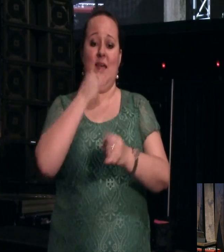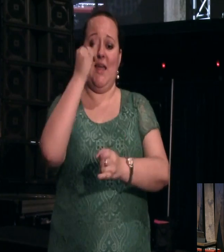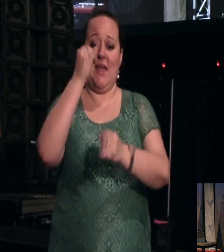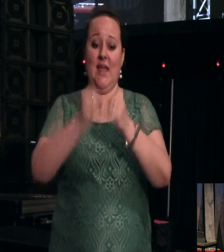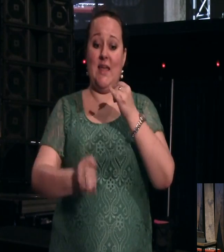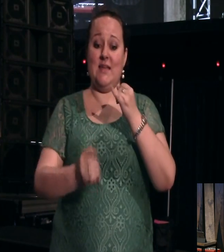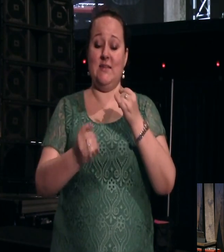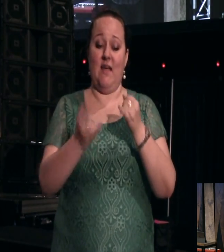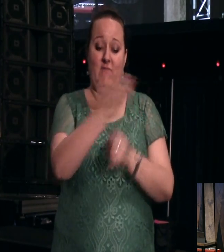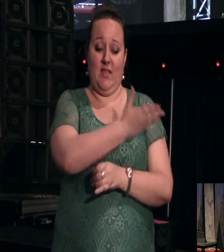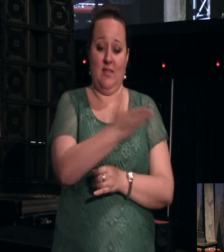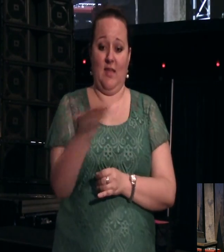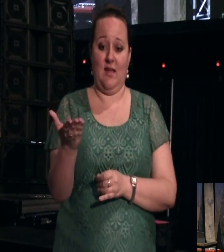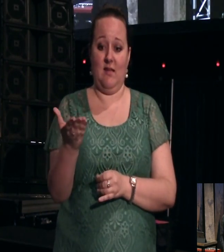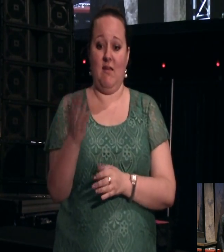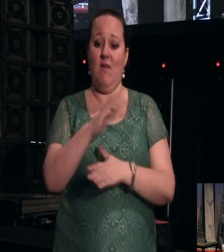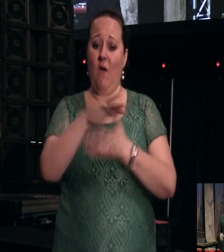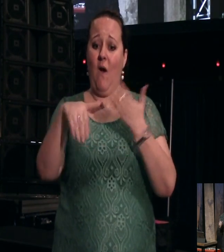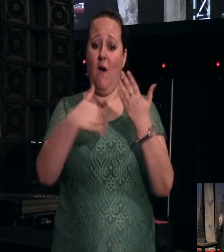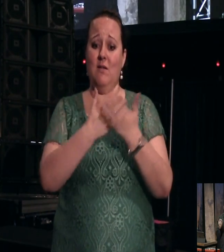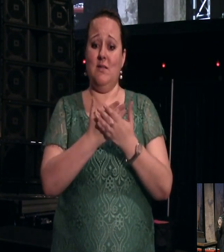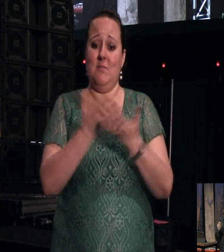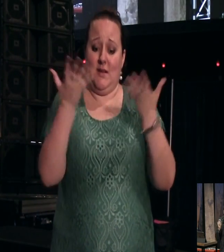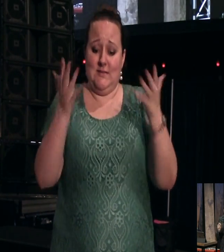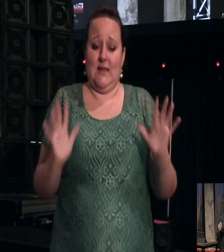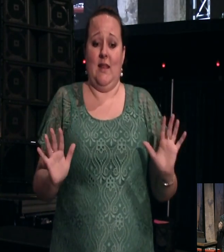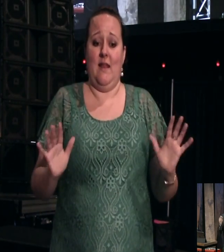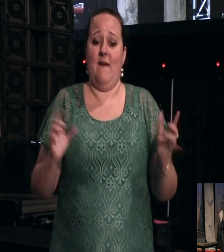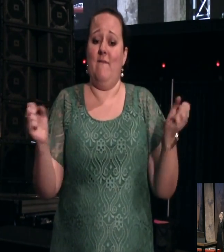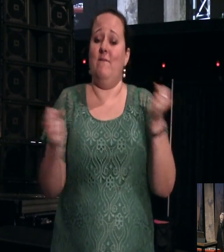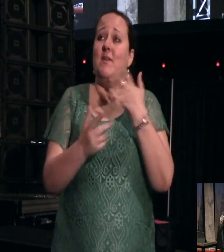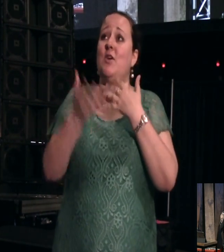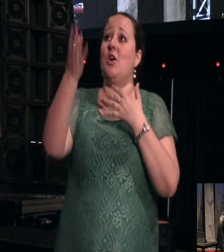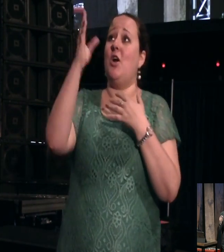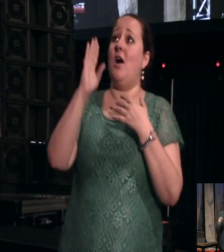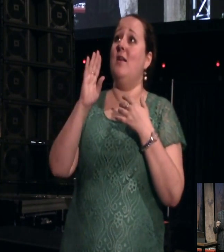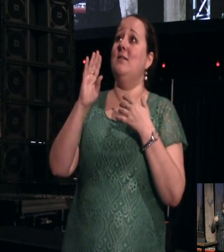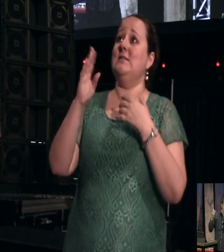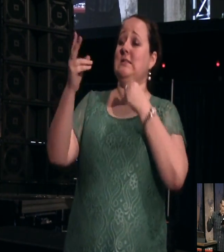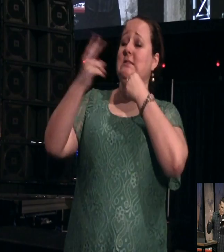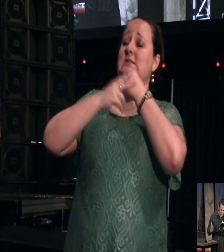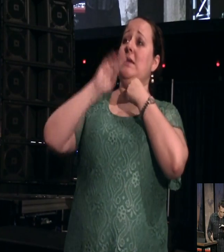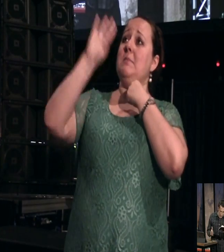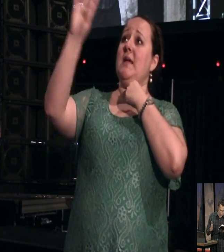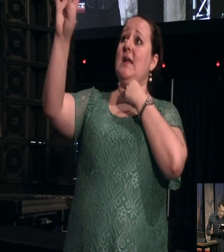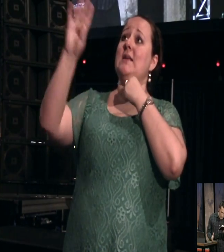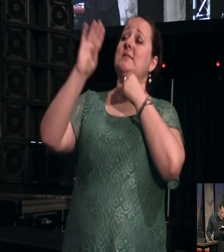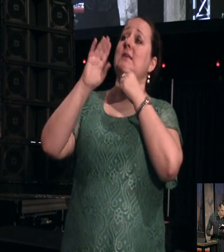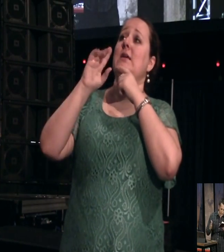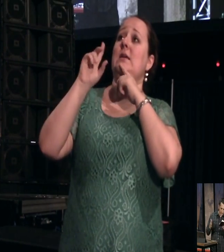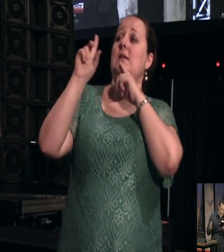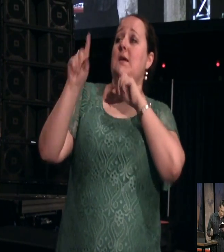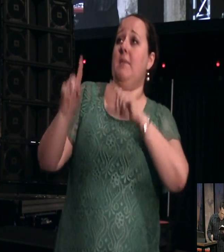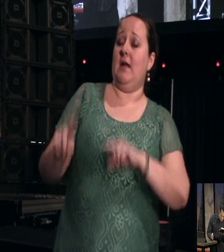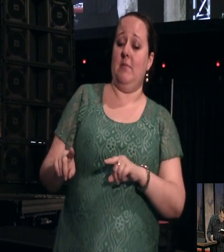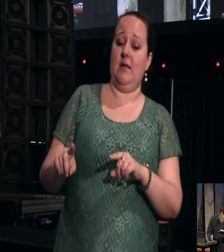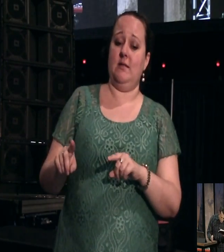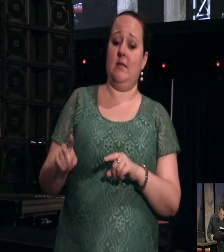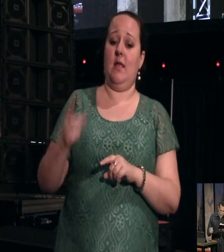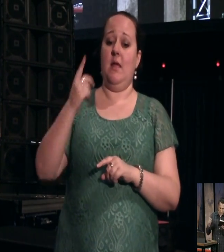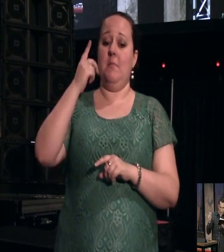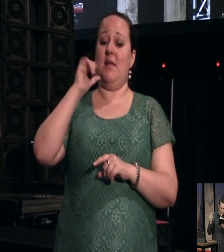Now listen up right here. Verse 13. The end of the matter, all has been heard. Fear God and keep